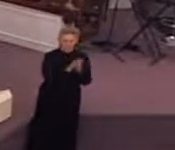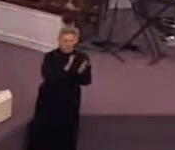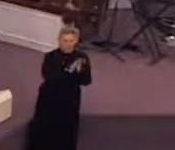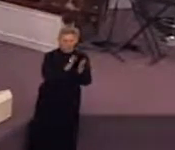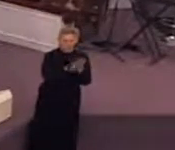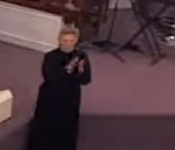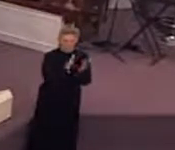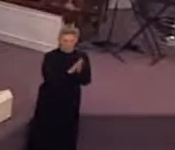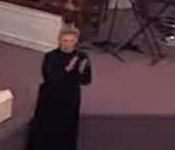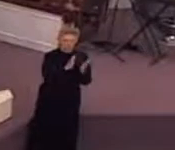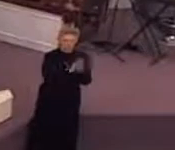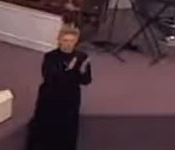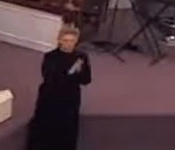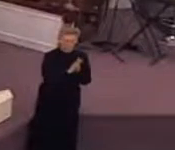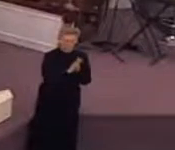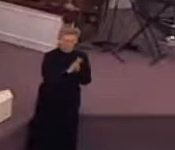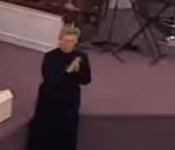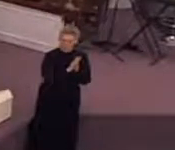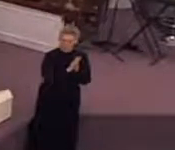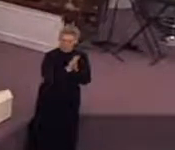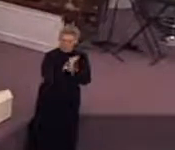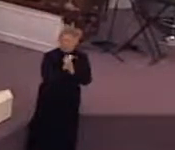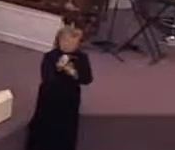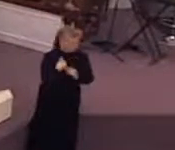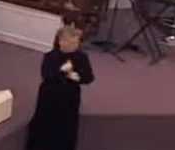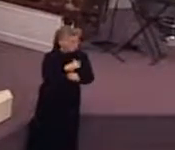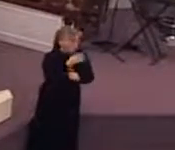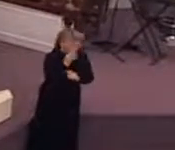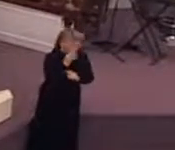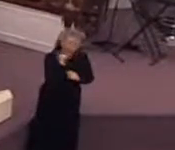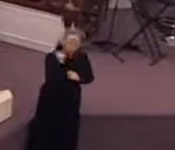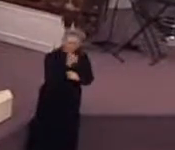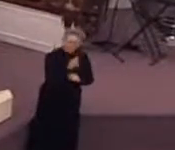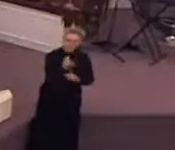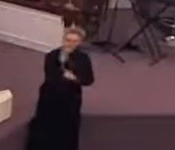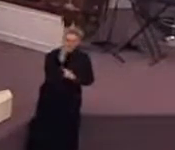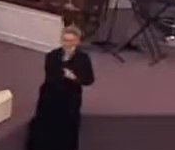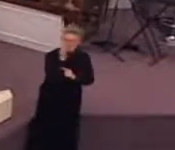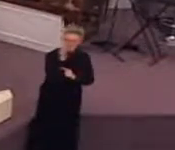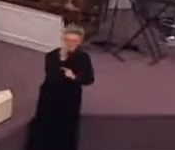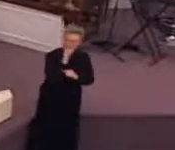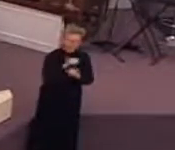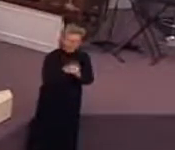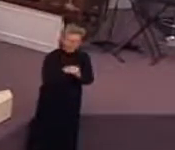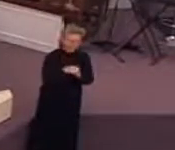Come on, when we fast, everybody fast.